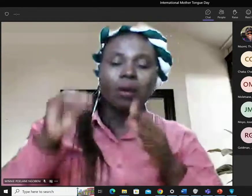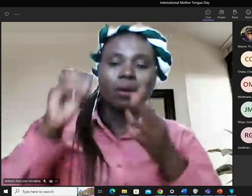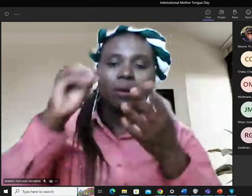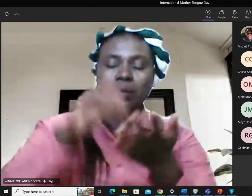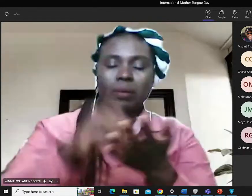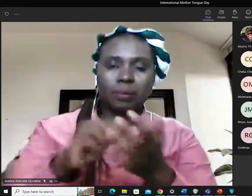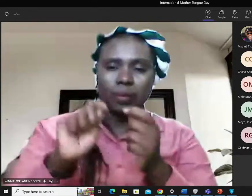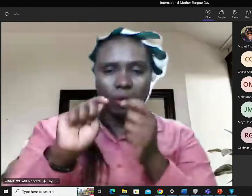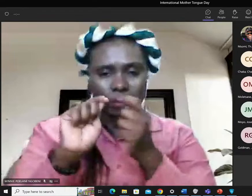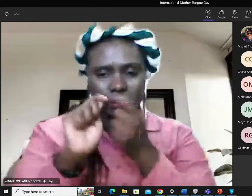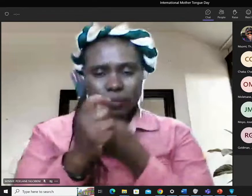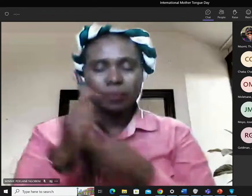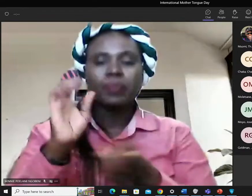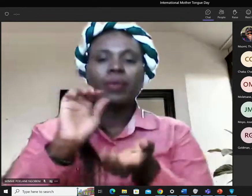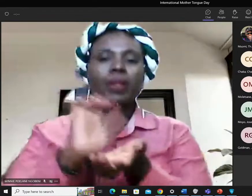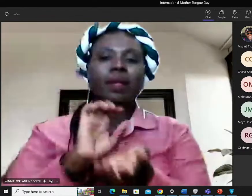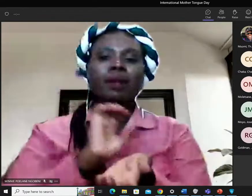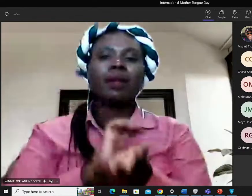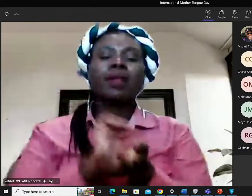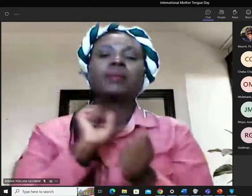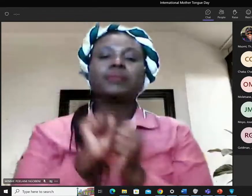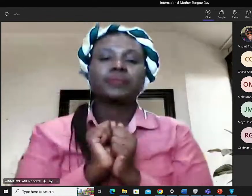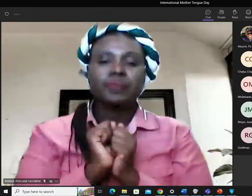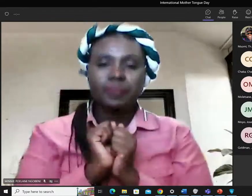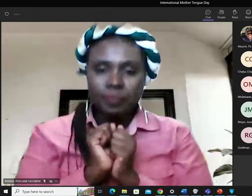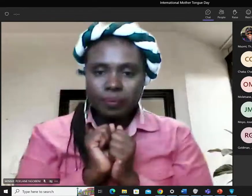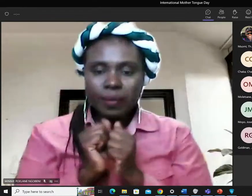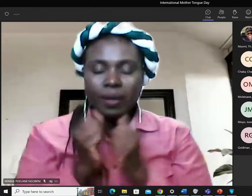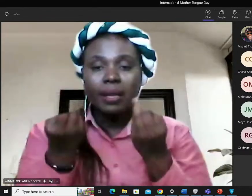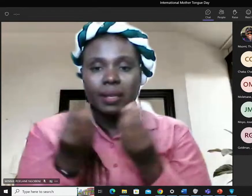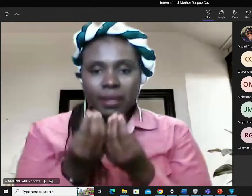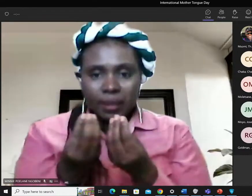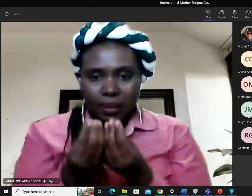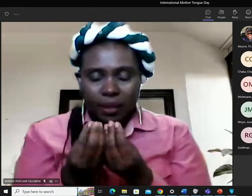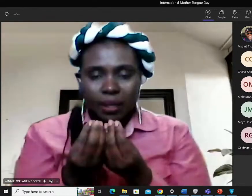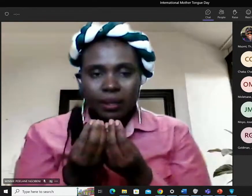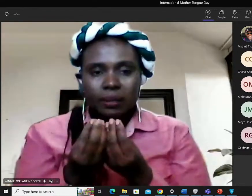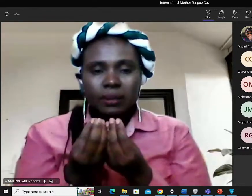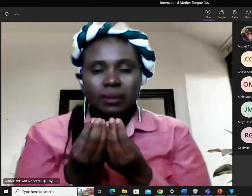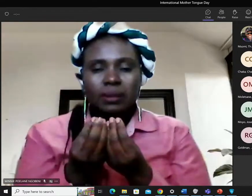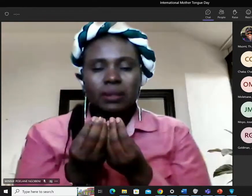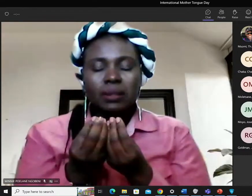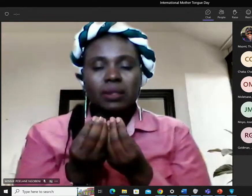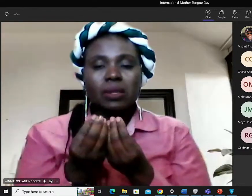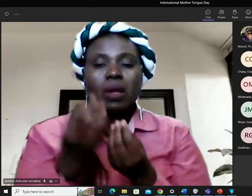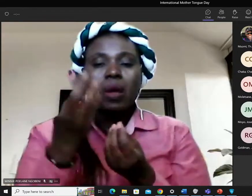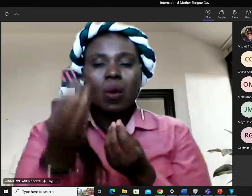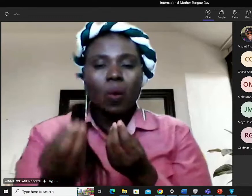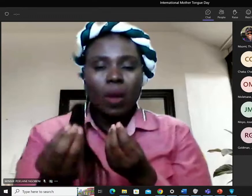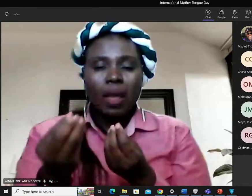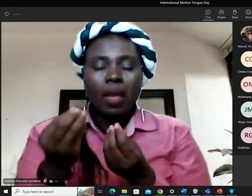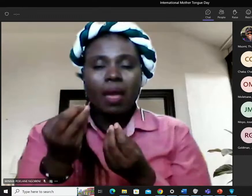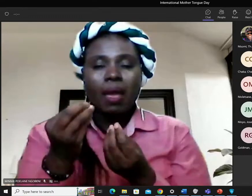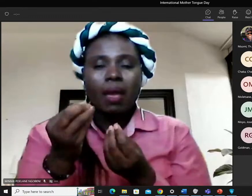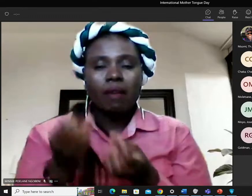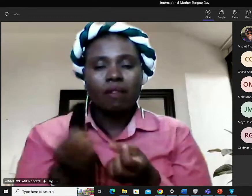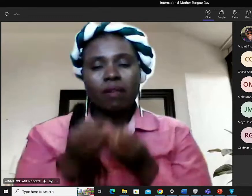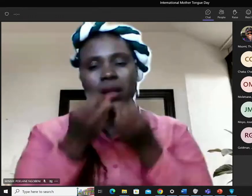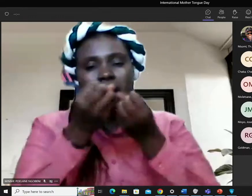transformed curriculum. Some of the compelling theories that we actually take our offering